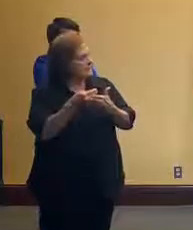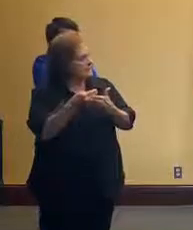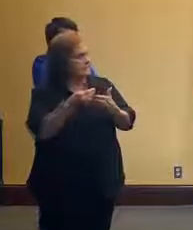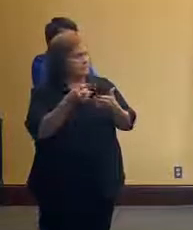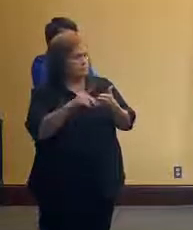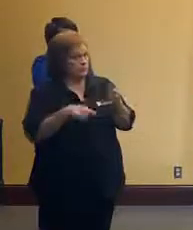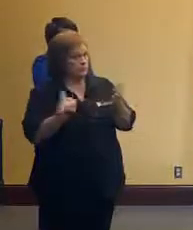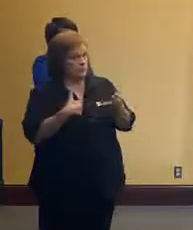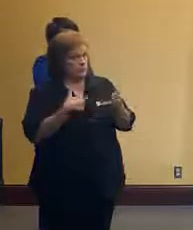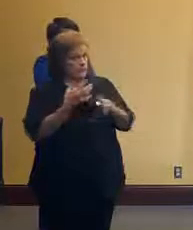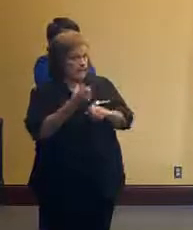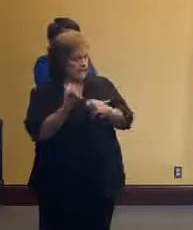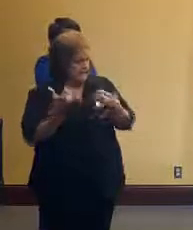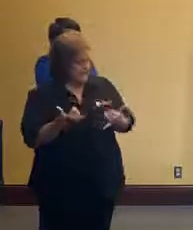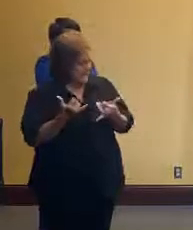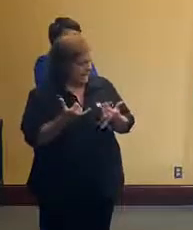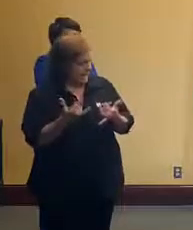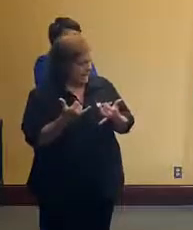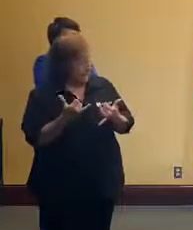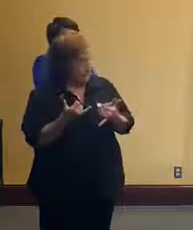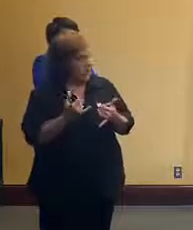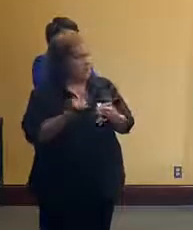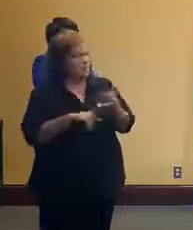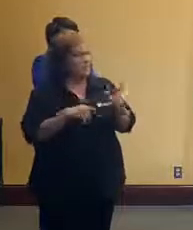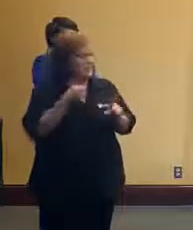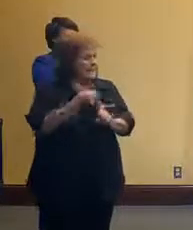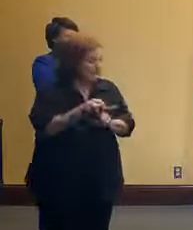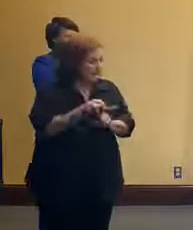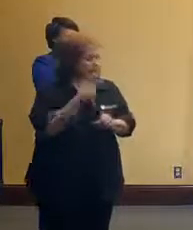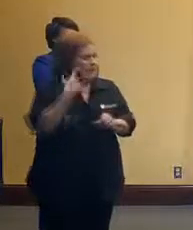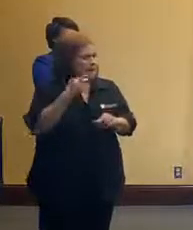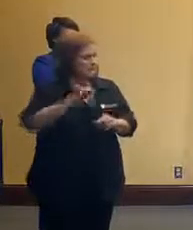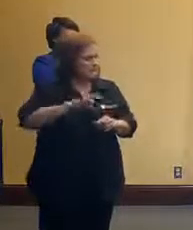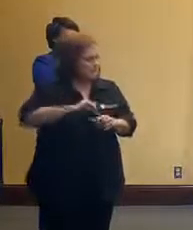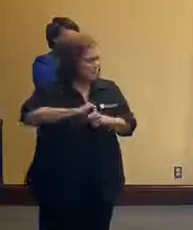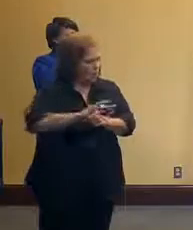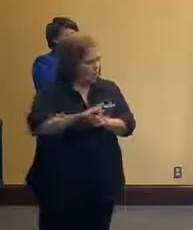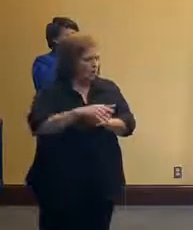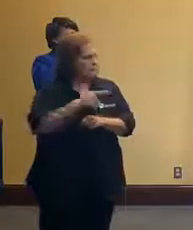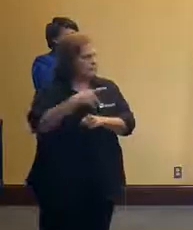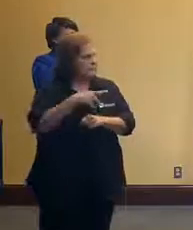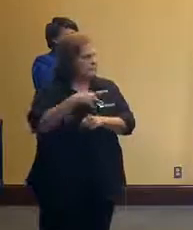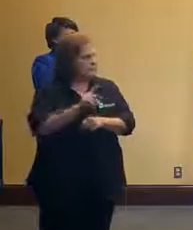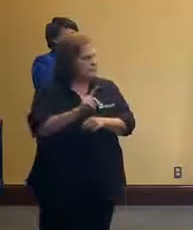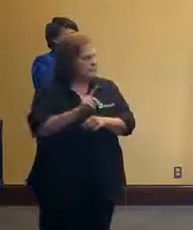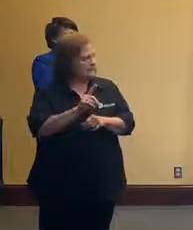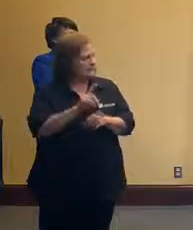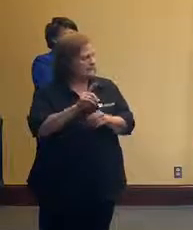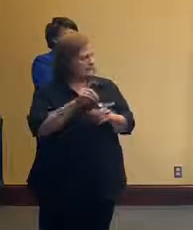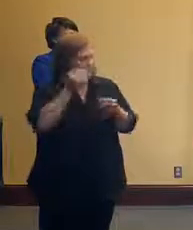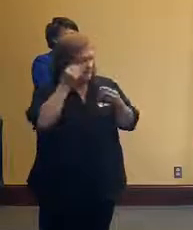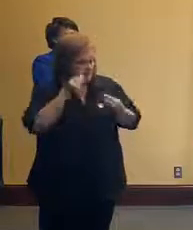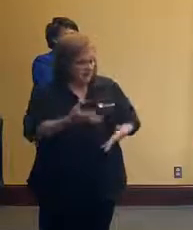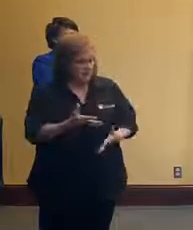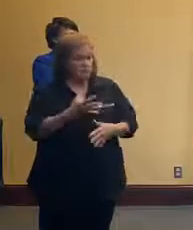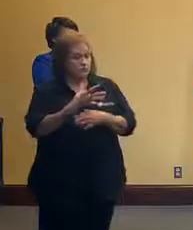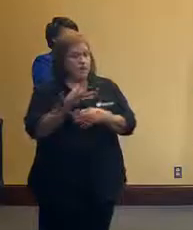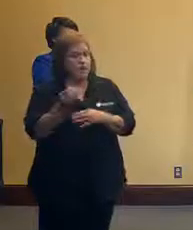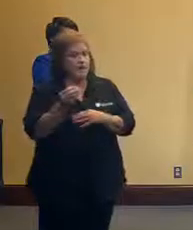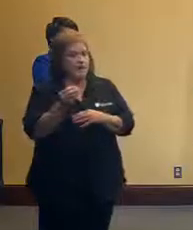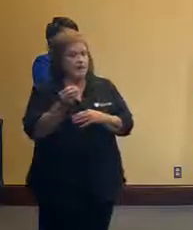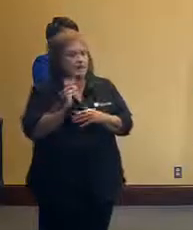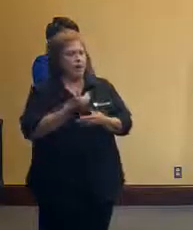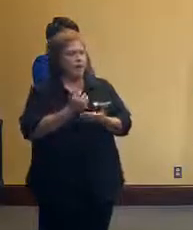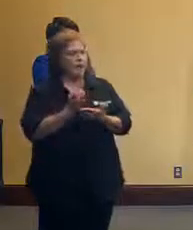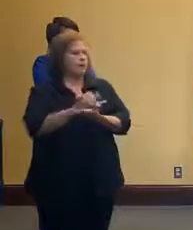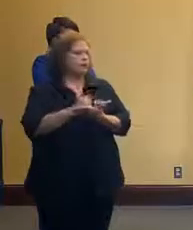currently, and what the impact is right now post-COVID based on our GDP indicators and our actual